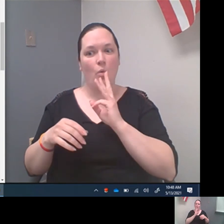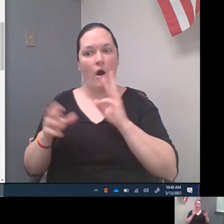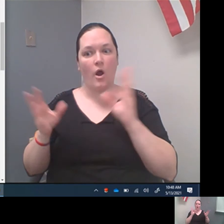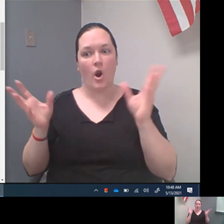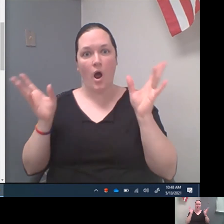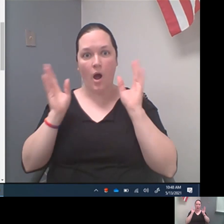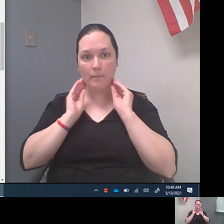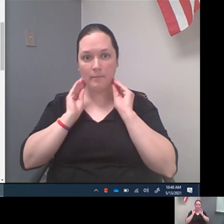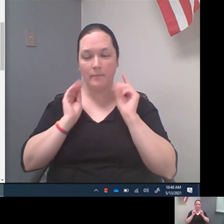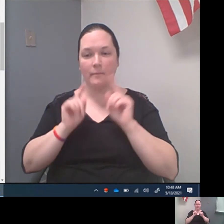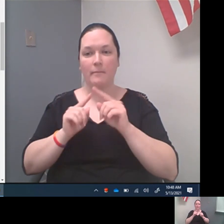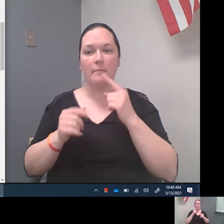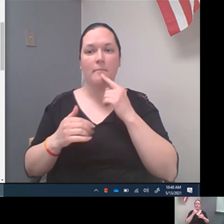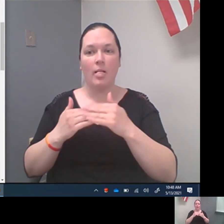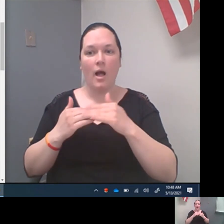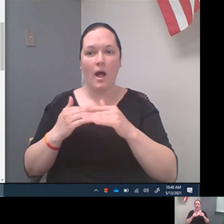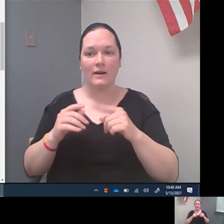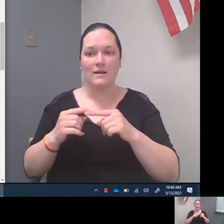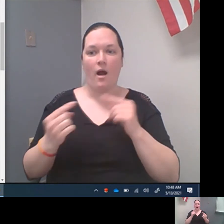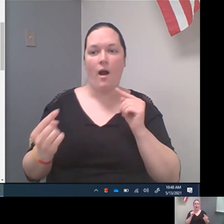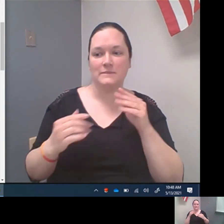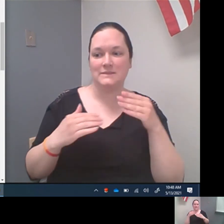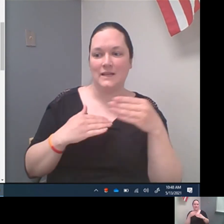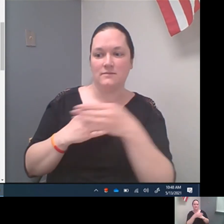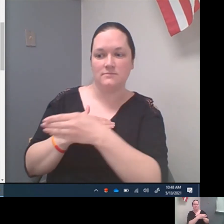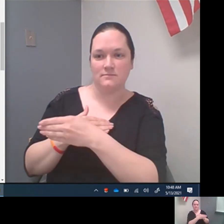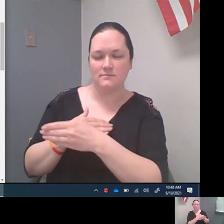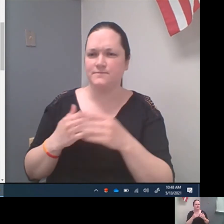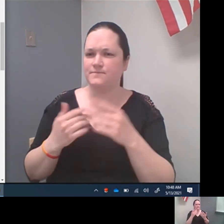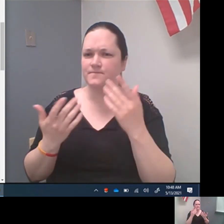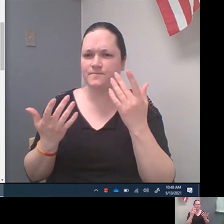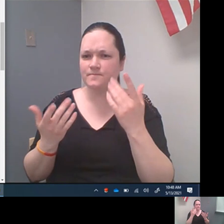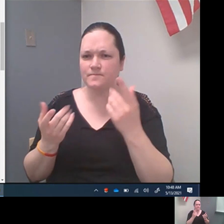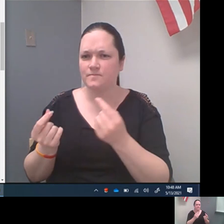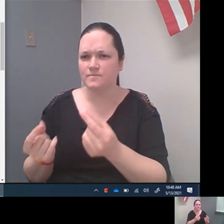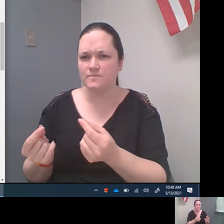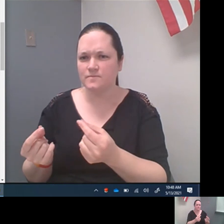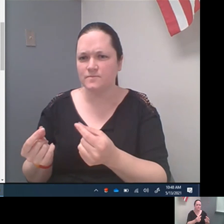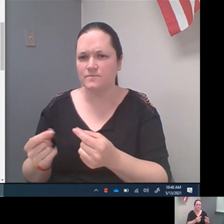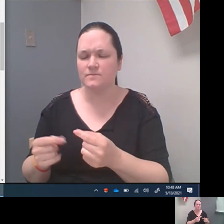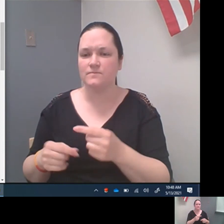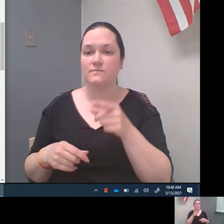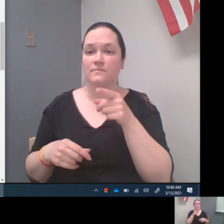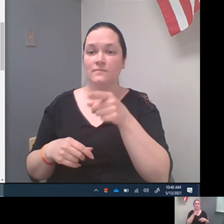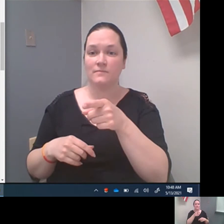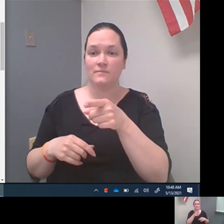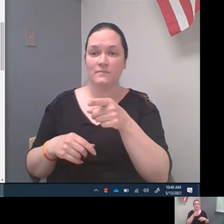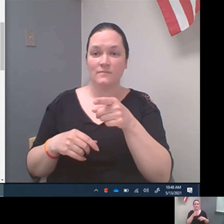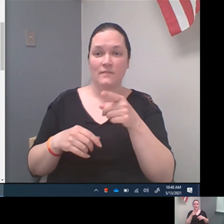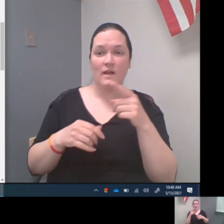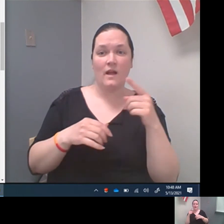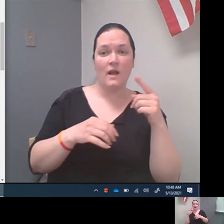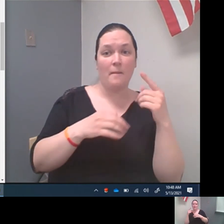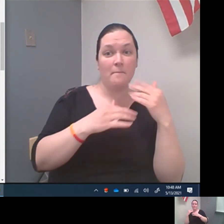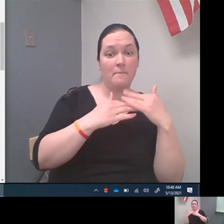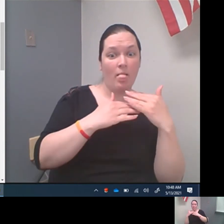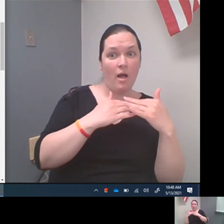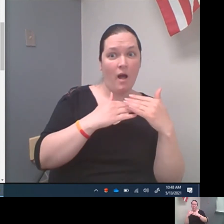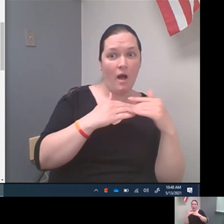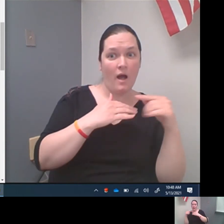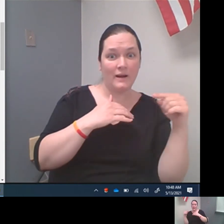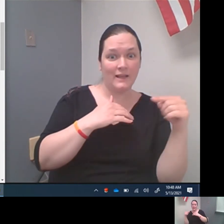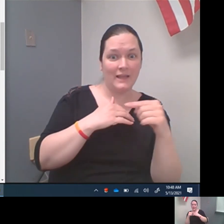that. Engineers use countercurrent exchange quite a bit, but basically what is it doing? Well, if you think about this is going to be the dirtiest of blood down